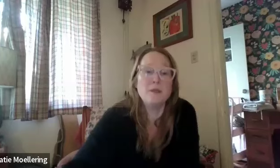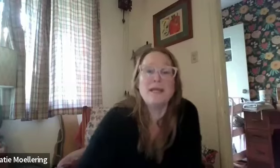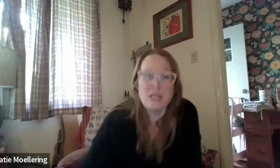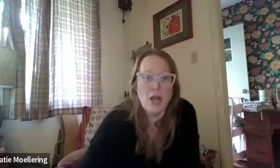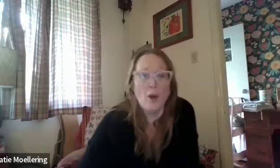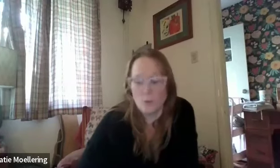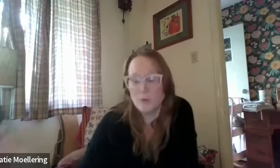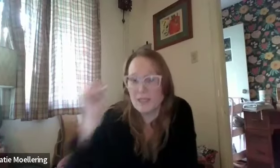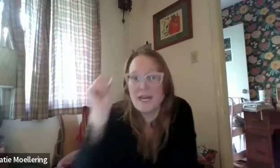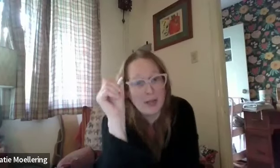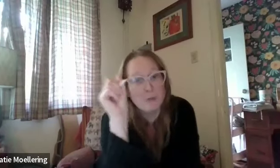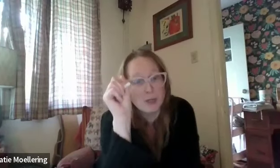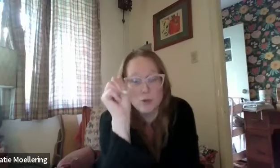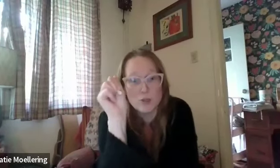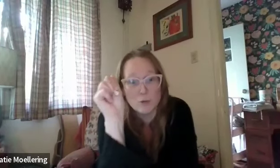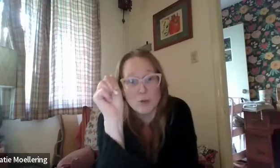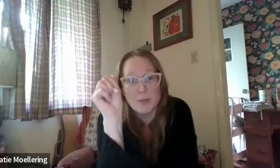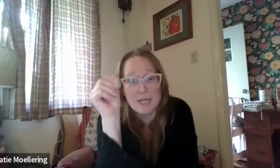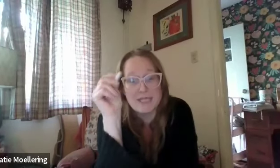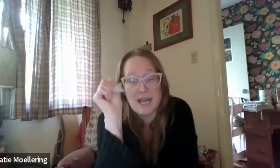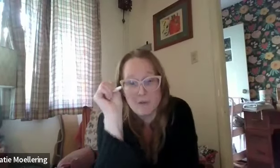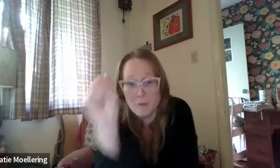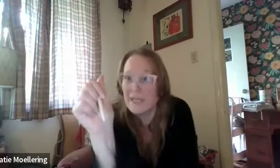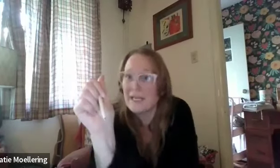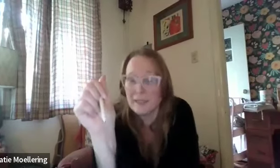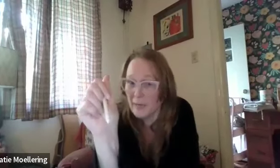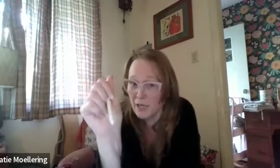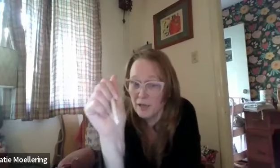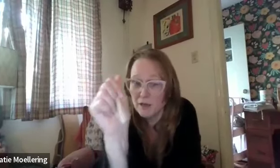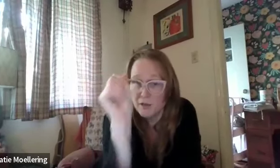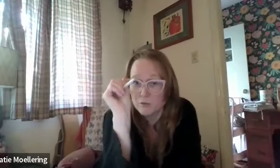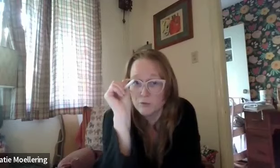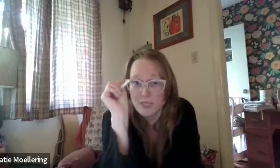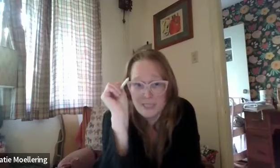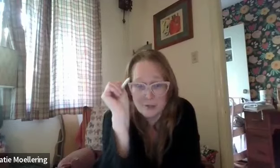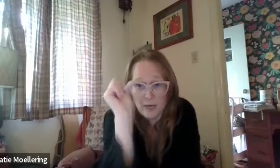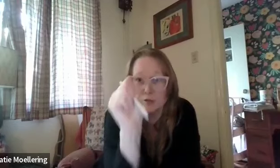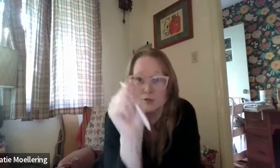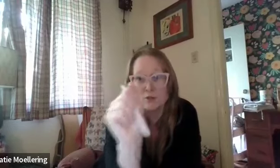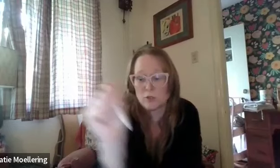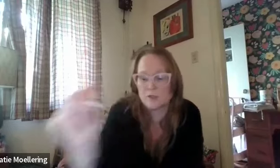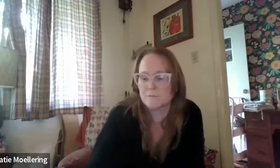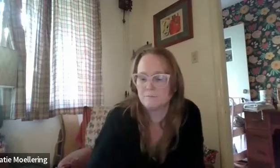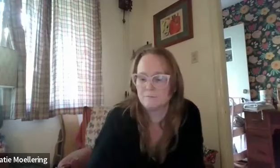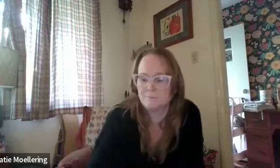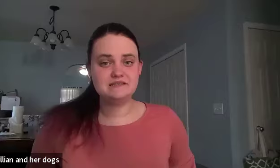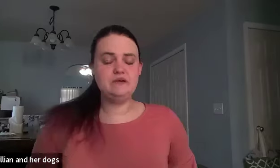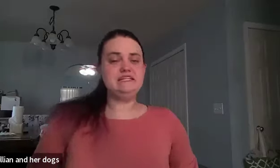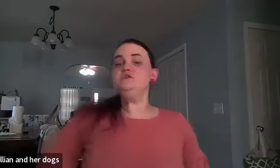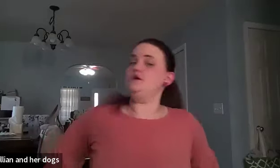gonna make a note that we're gonna add raccoon and squirrel because everybody in Alabama runs into raccoons and squirrels. We deal